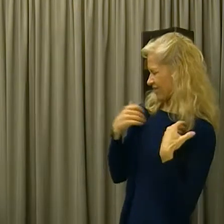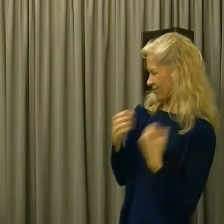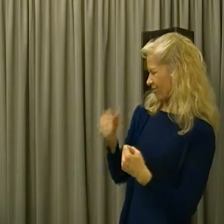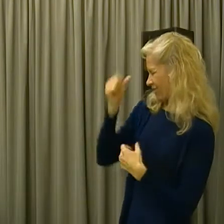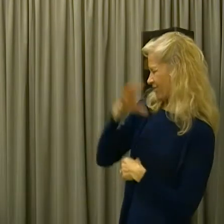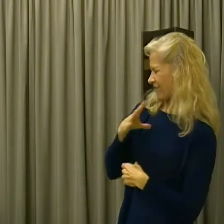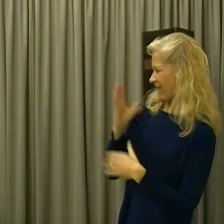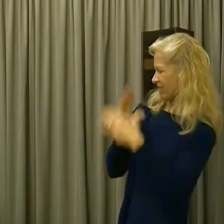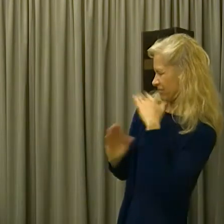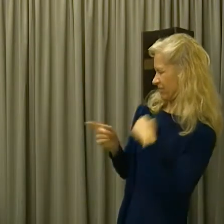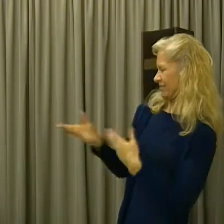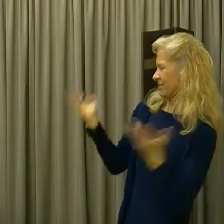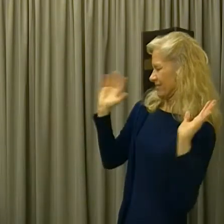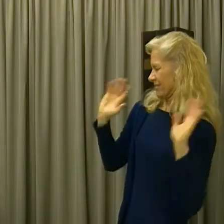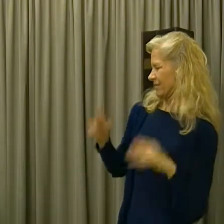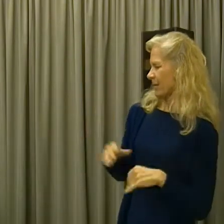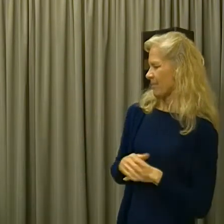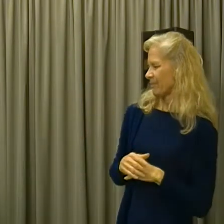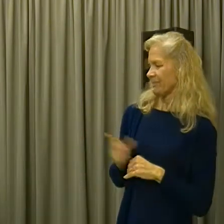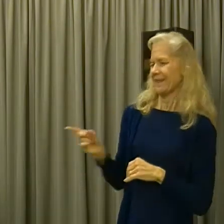to do nothing. What's he going to do?